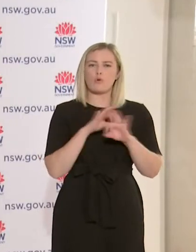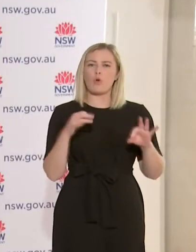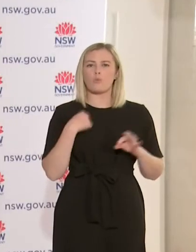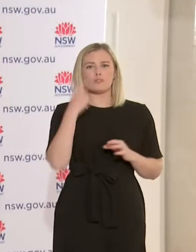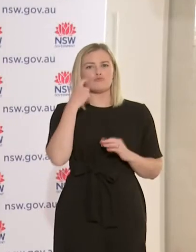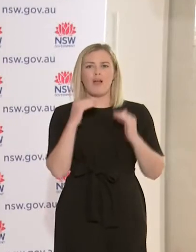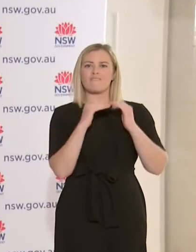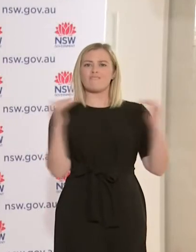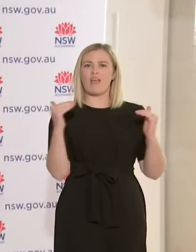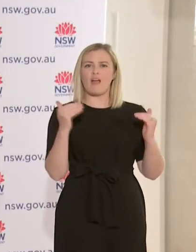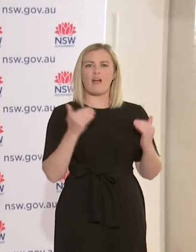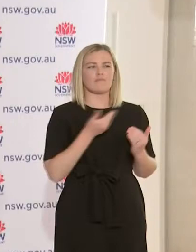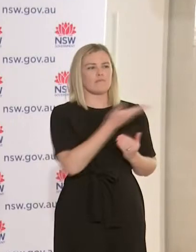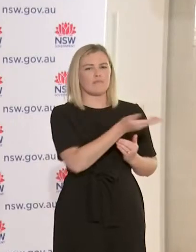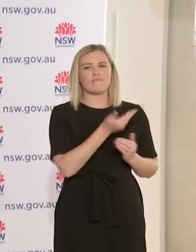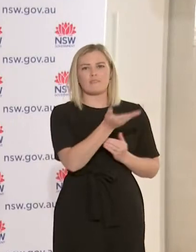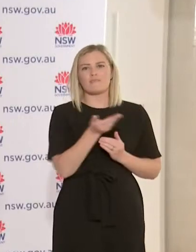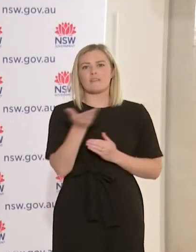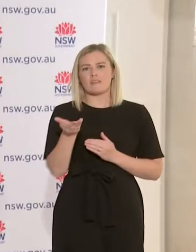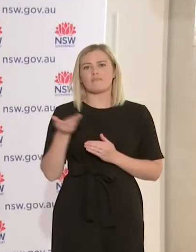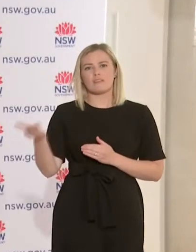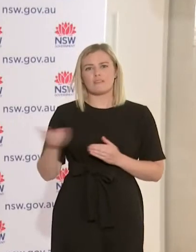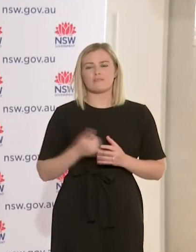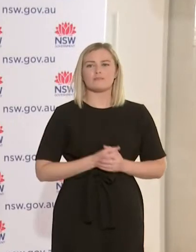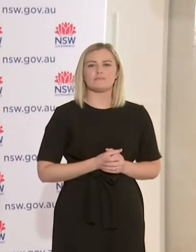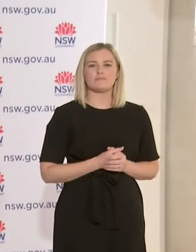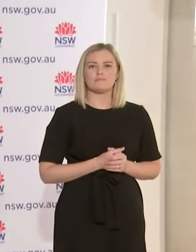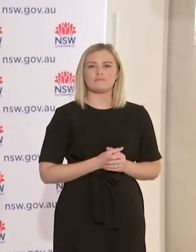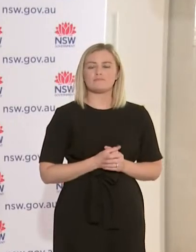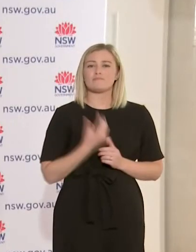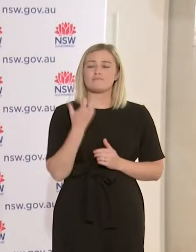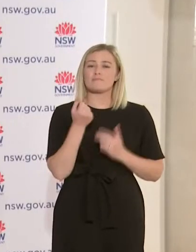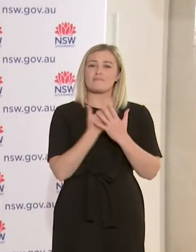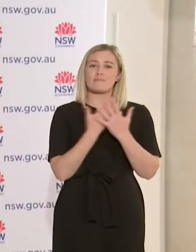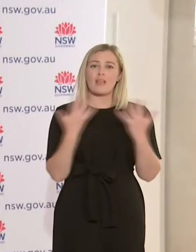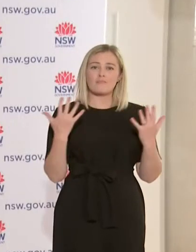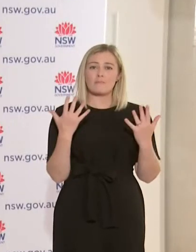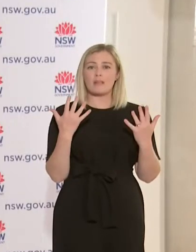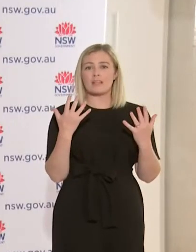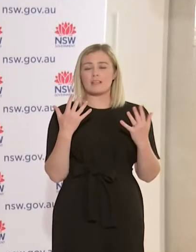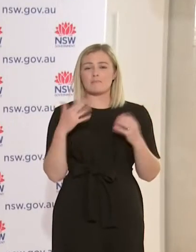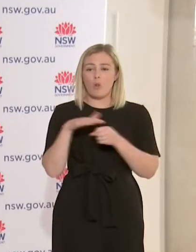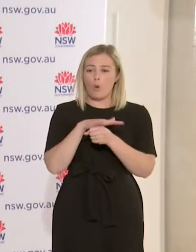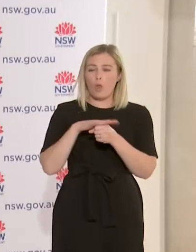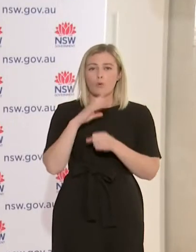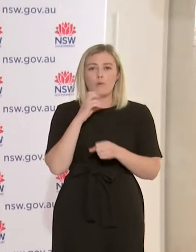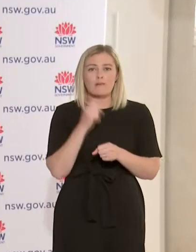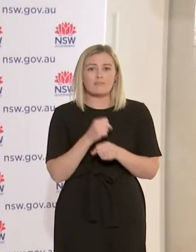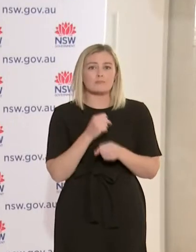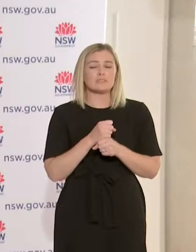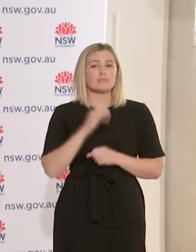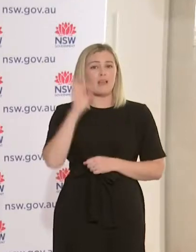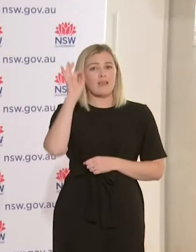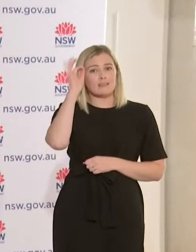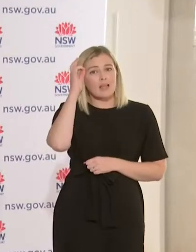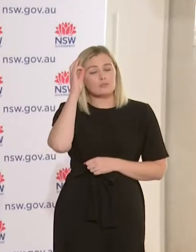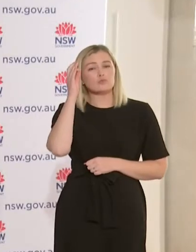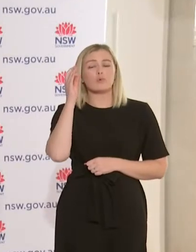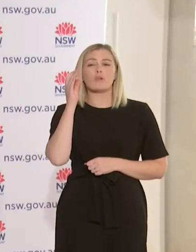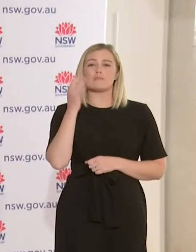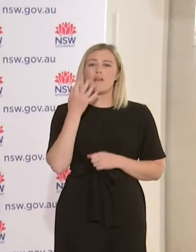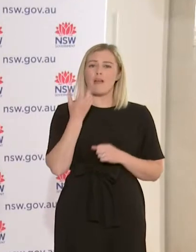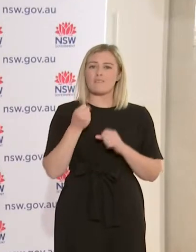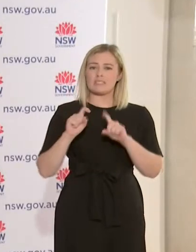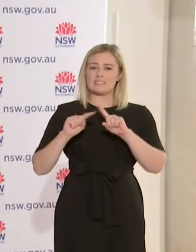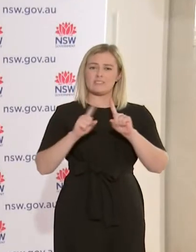place, and a lot of local government organisations, local councils, the Aboriginal community controlled. There is a